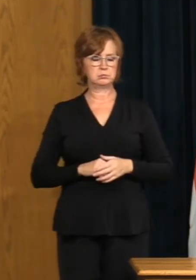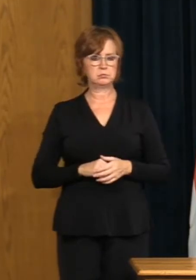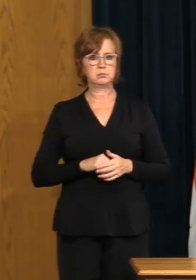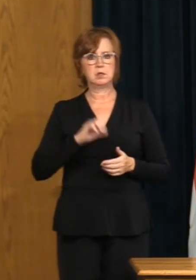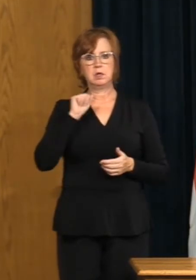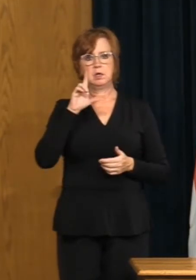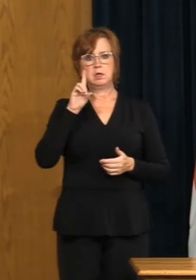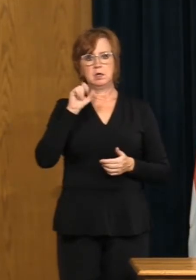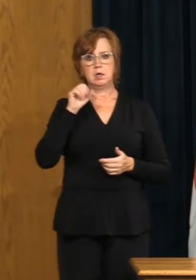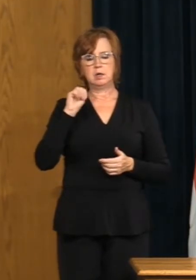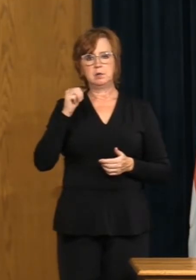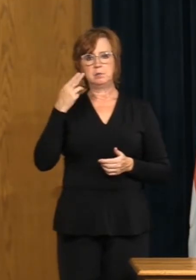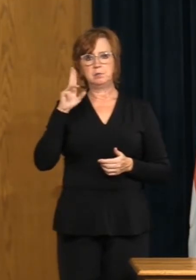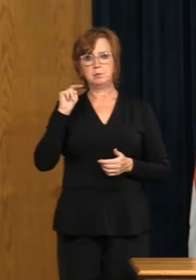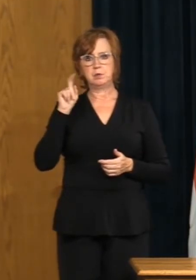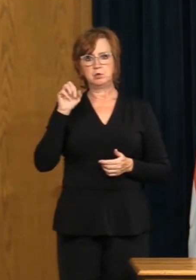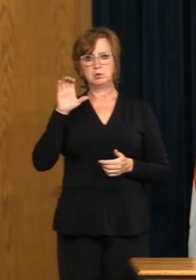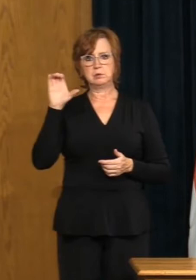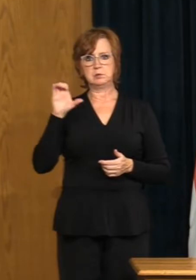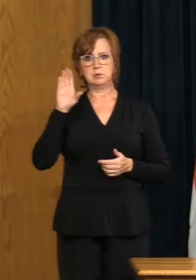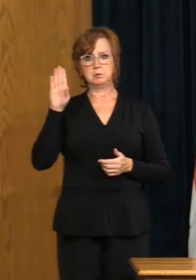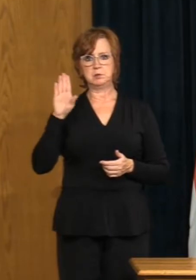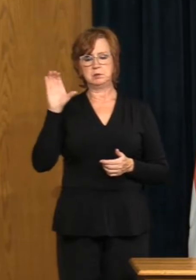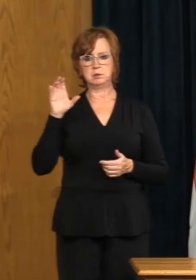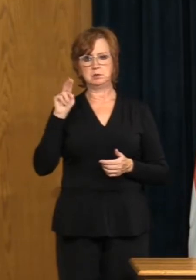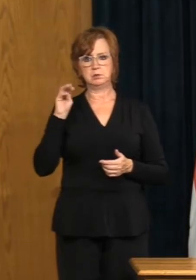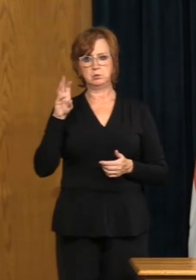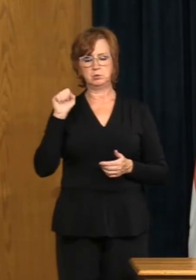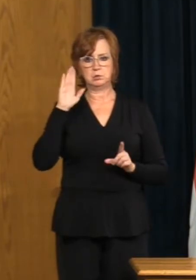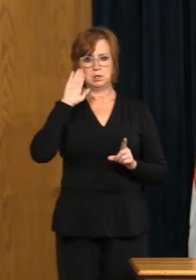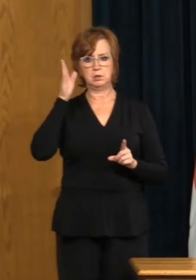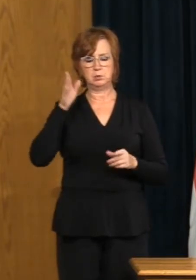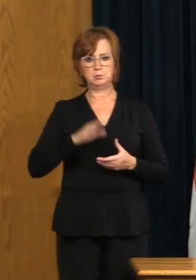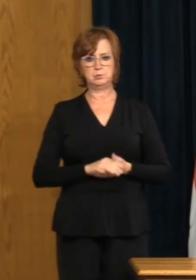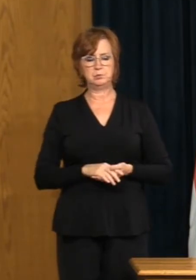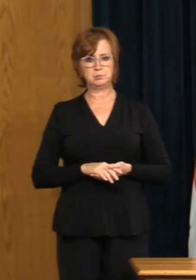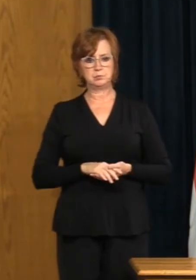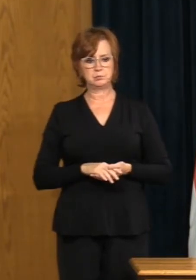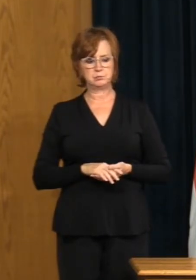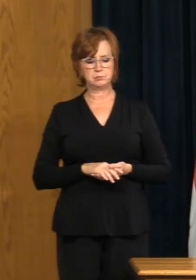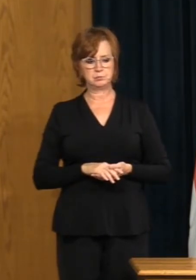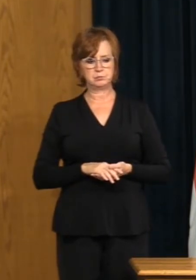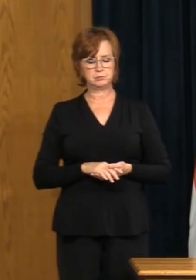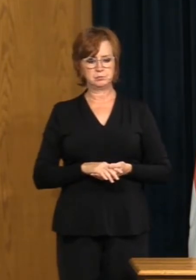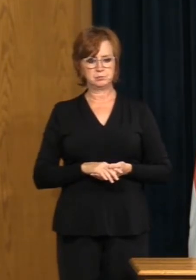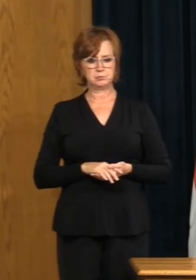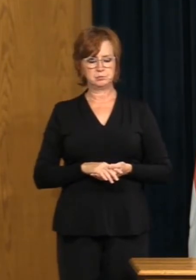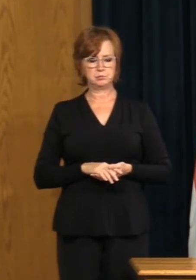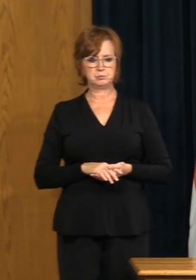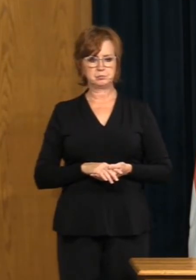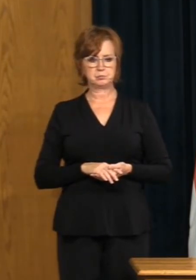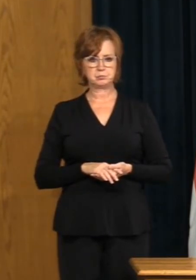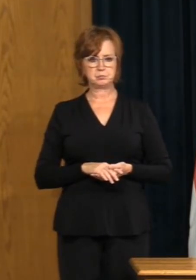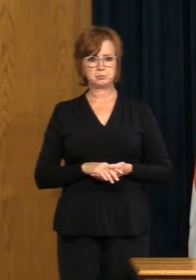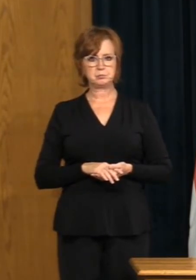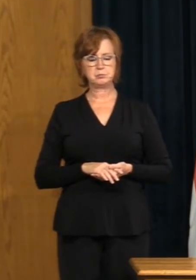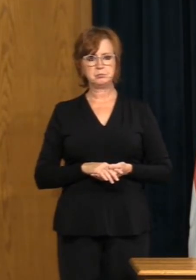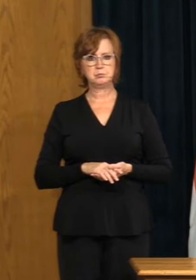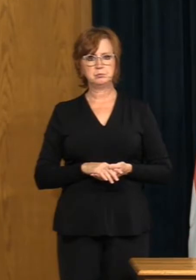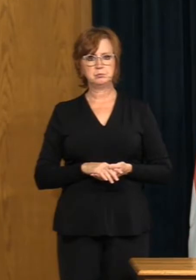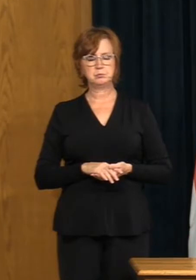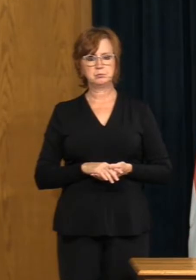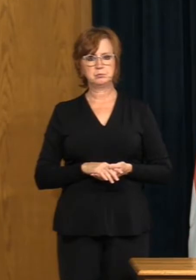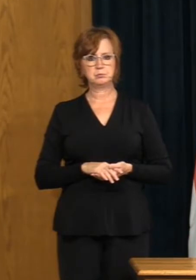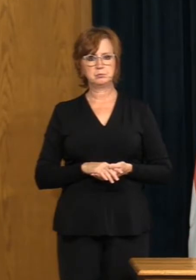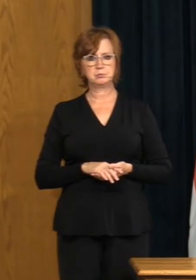have Adam Hunter with CBC. Hi, good afternoon. Dr. Shahab, we see a few more